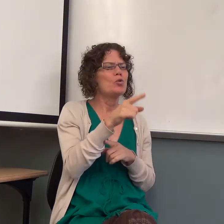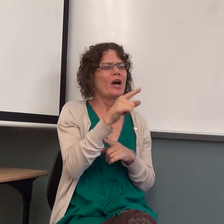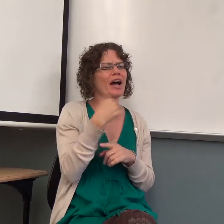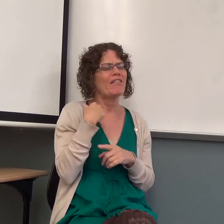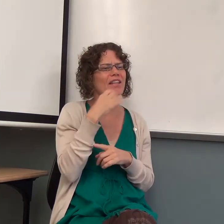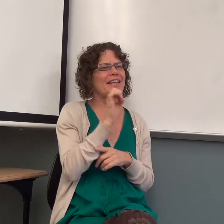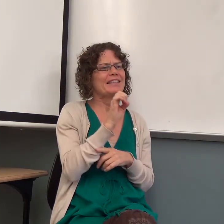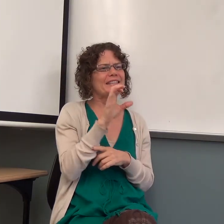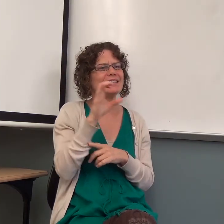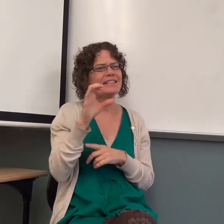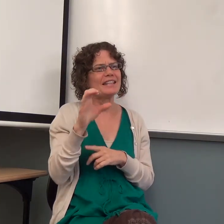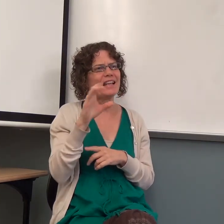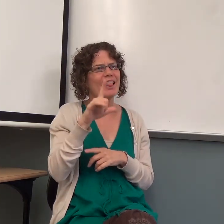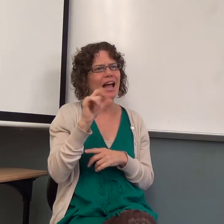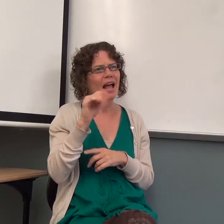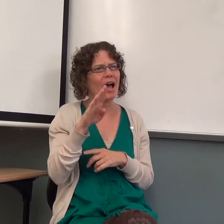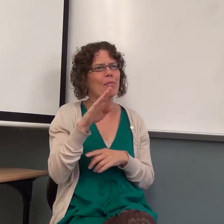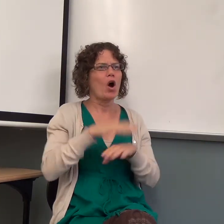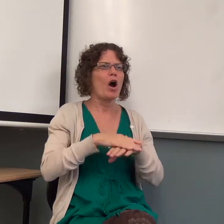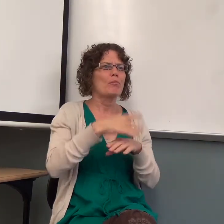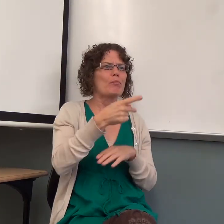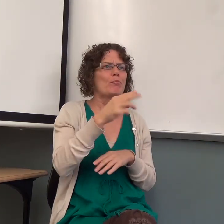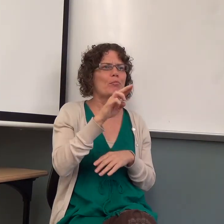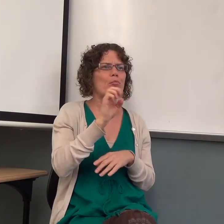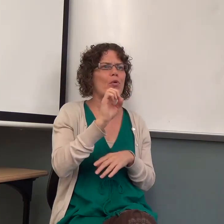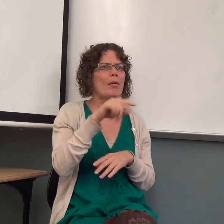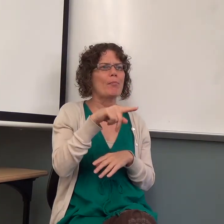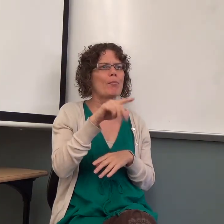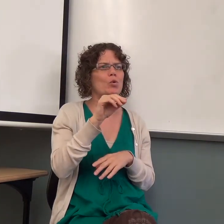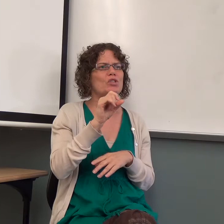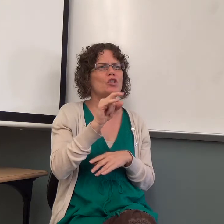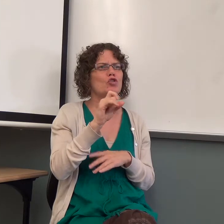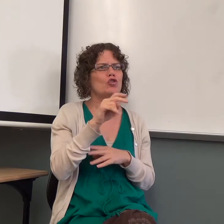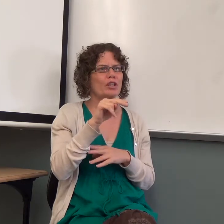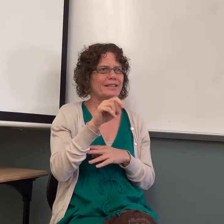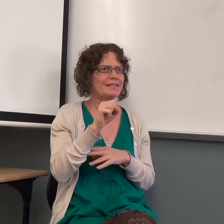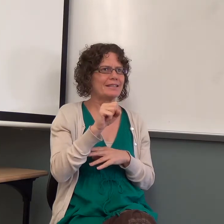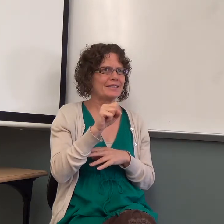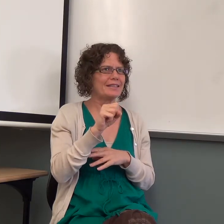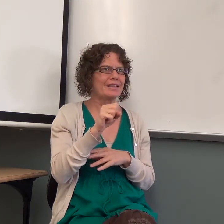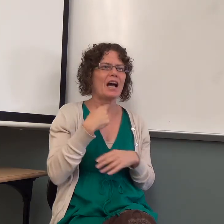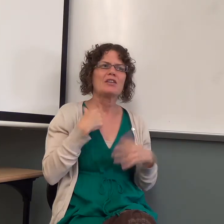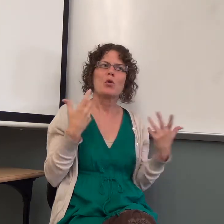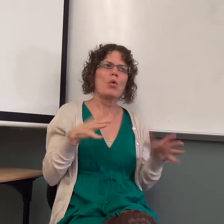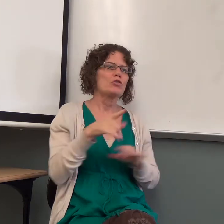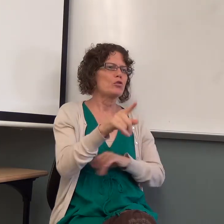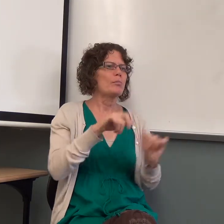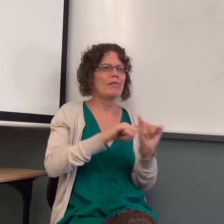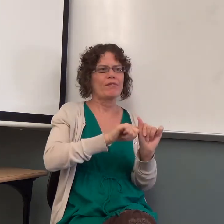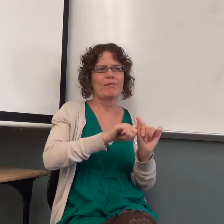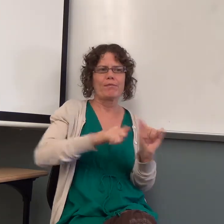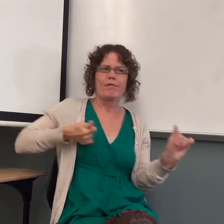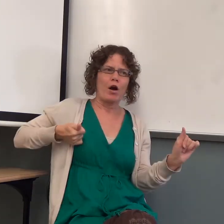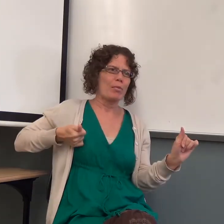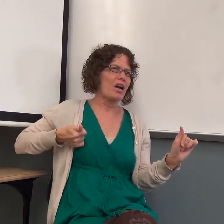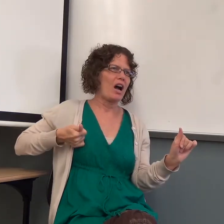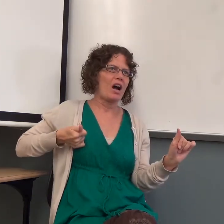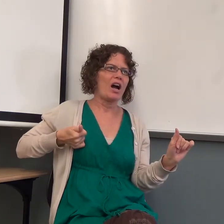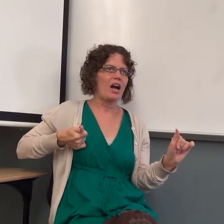on prepositions right now. So I don't want you to get too far behind in what we're studying in class in relationship to what you're doing in the